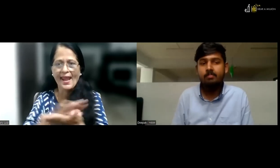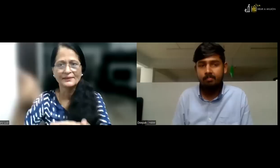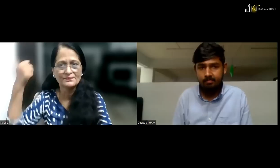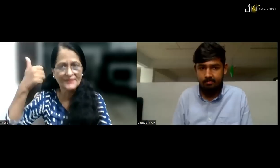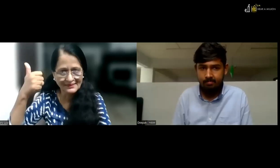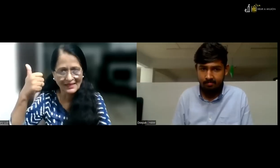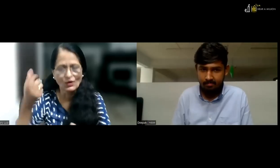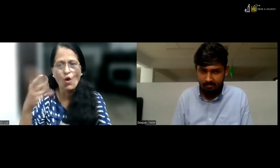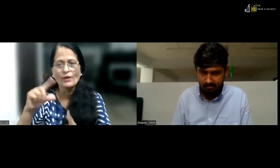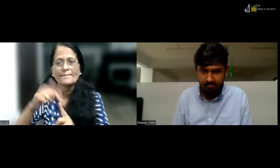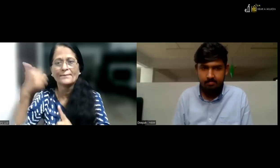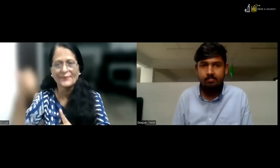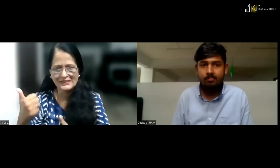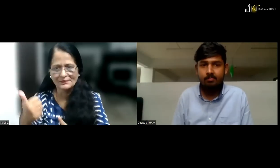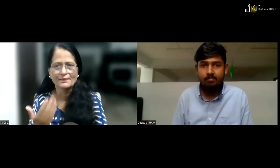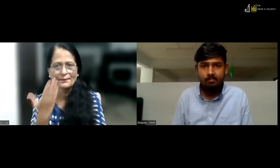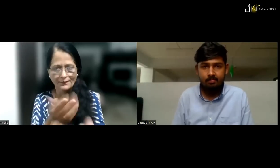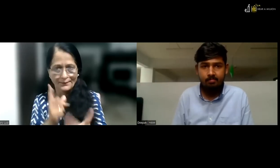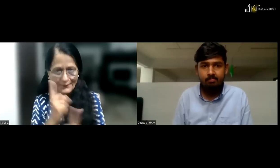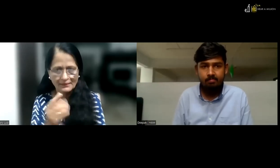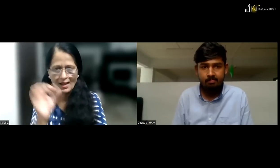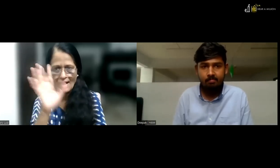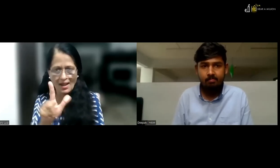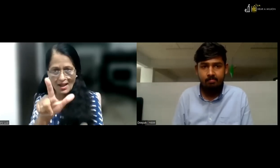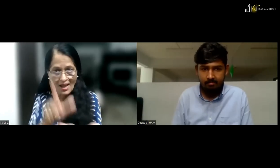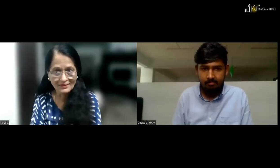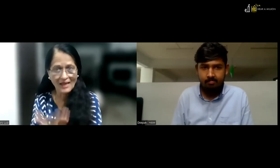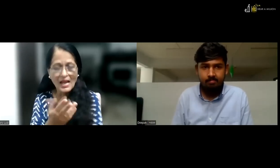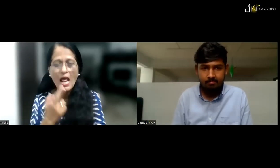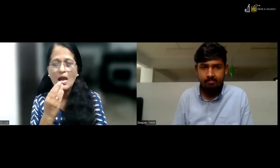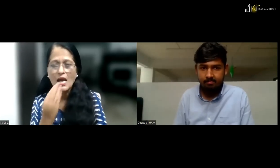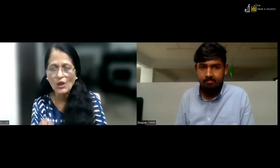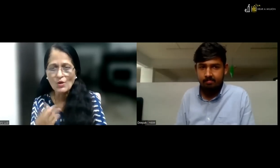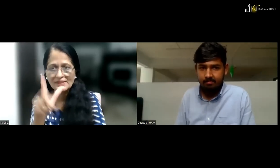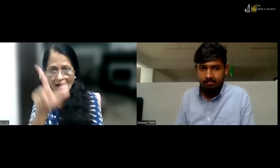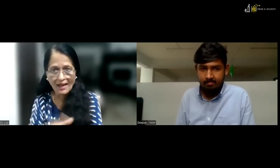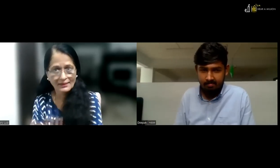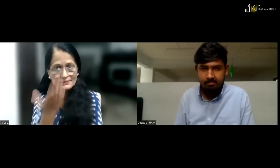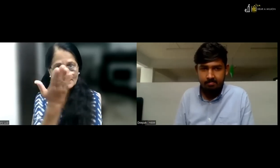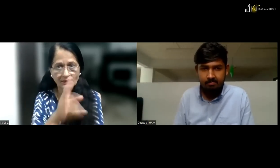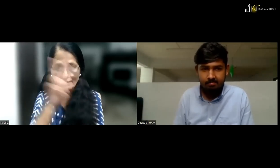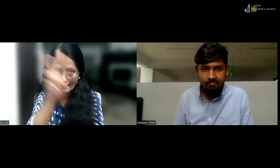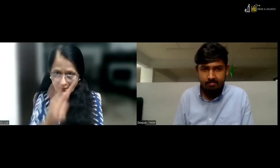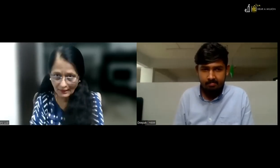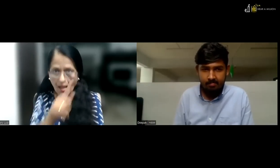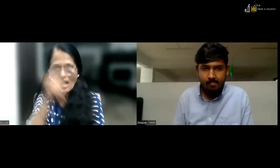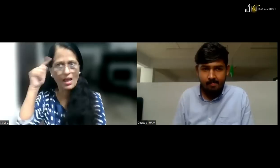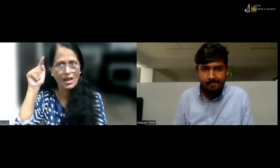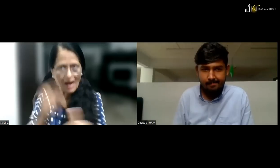school, and they meet to the principals, the head authorities regarding the census form, and they share